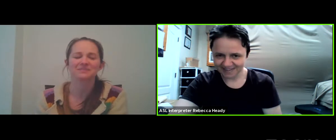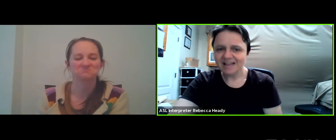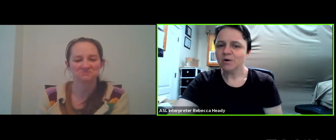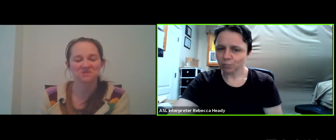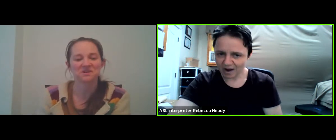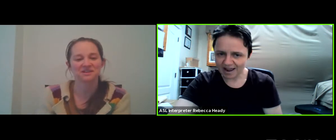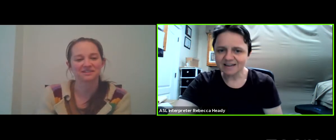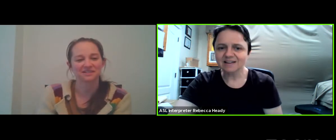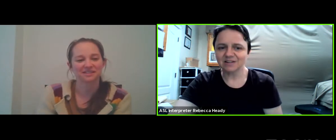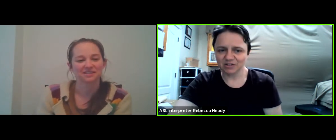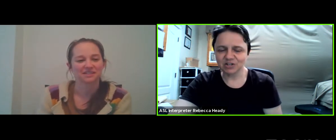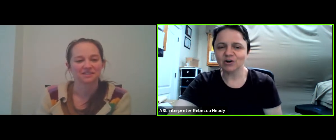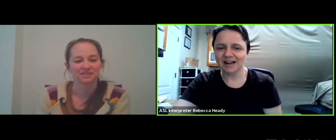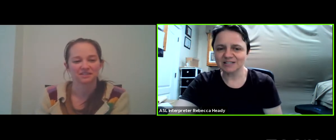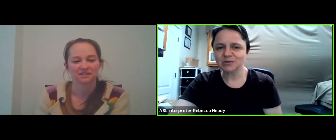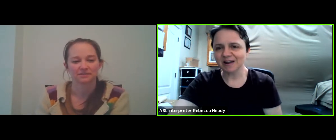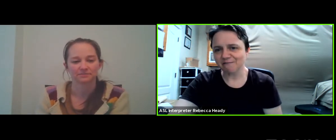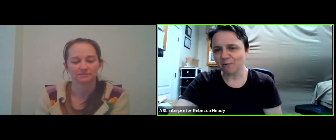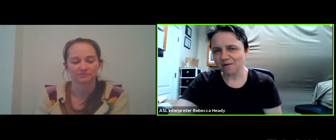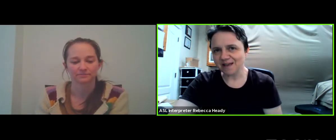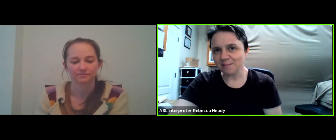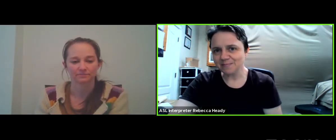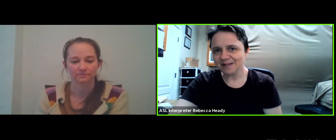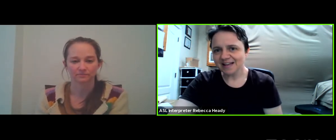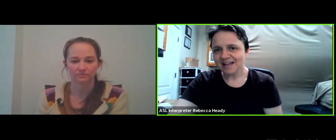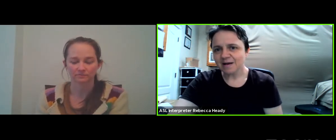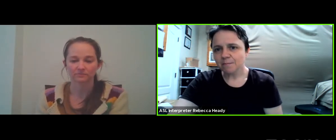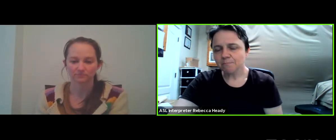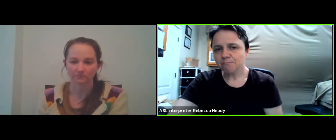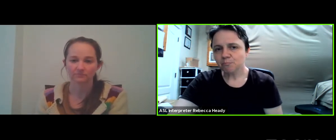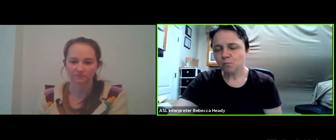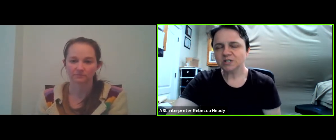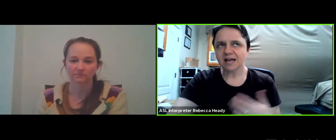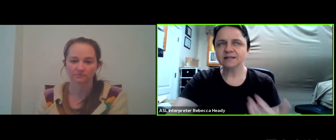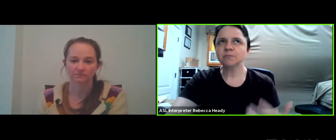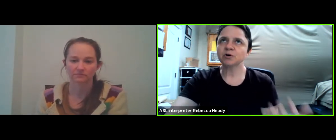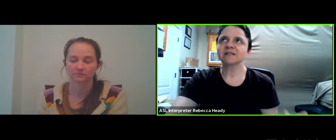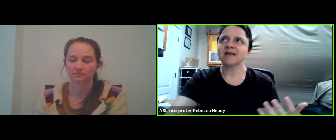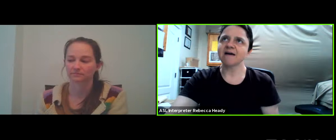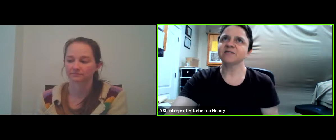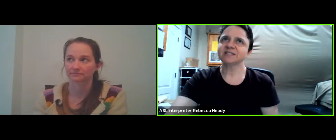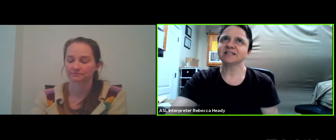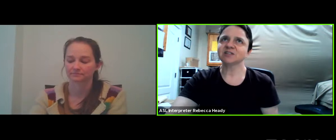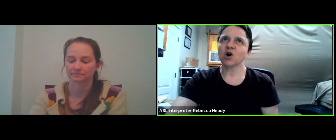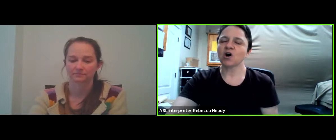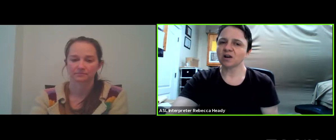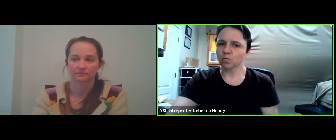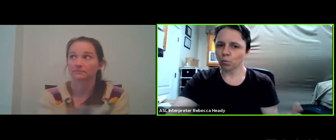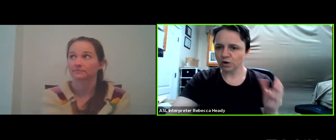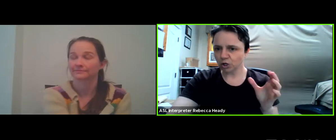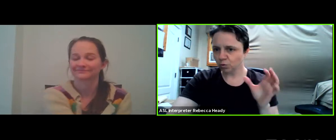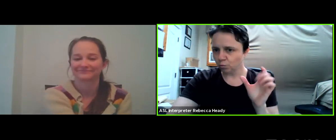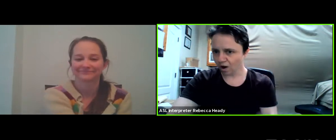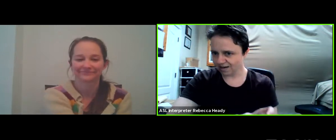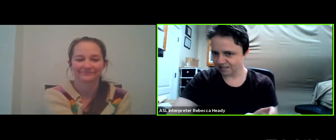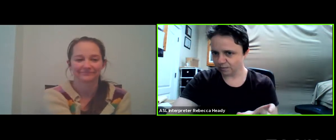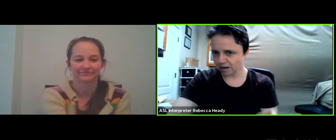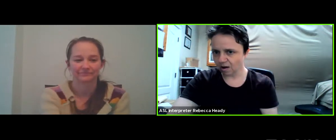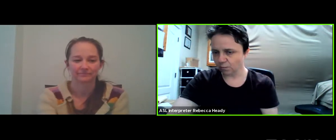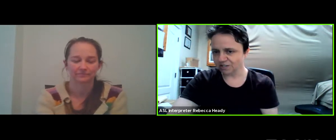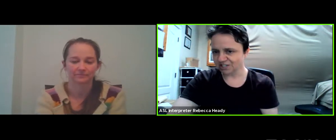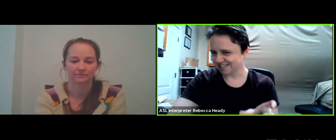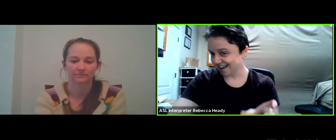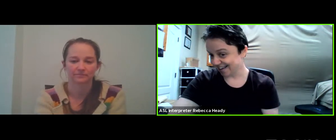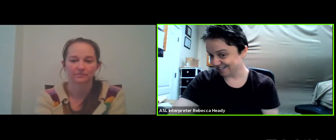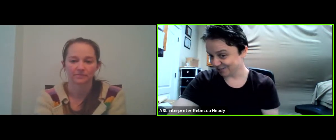statement. Okay. Right. You're answering it for them, which ends up putting the emphasis on what you want it to